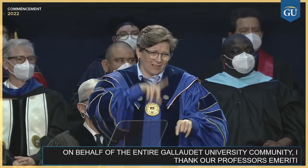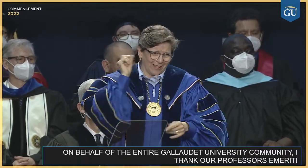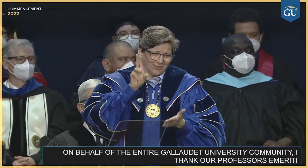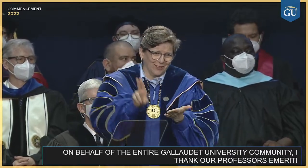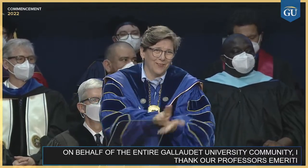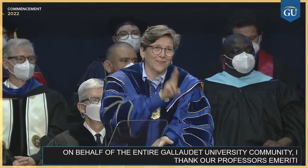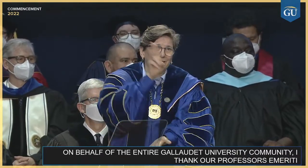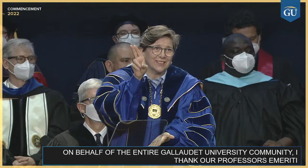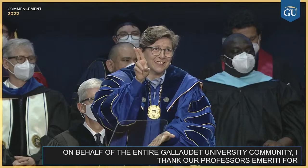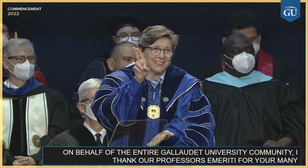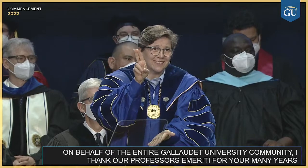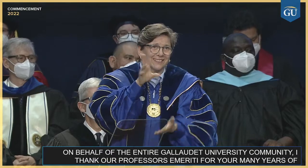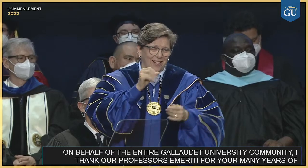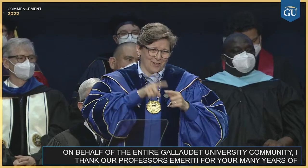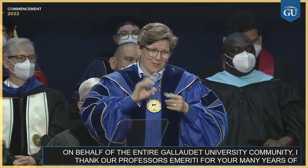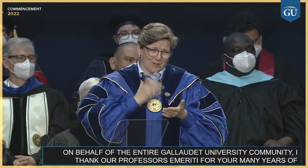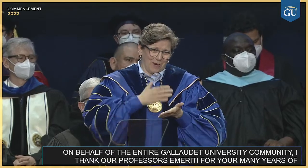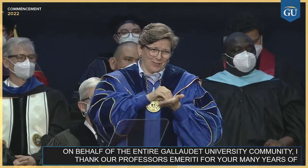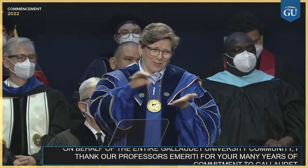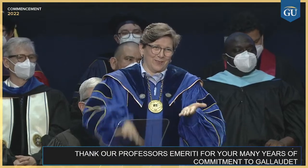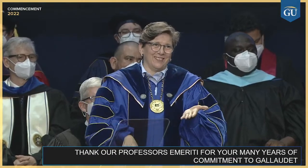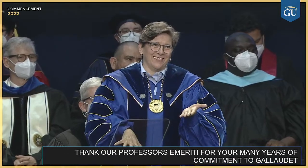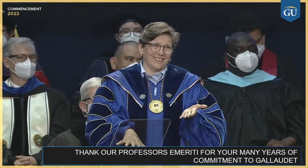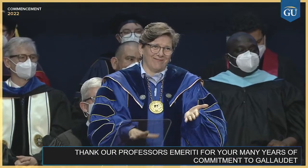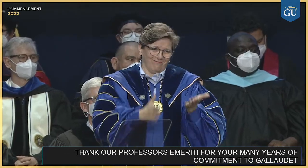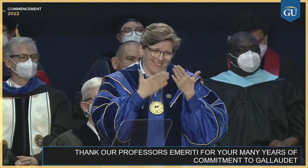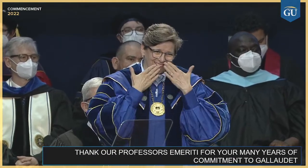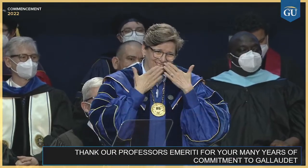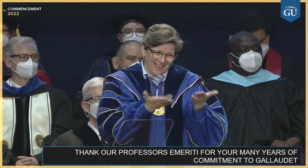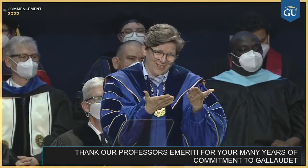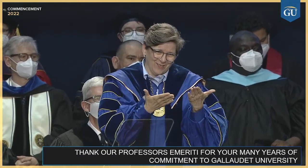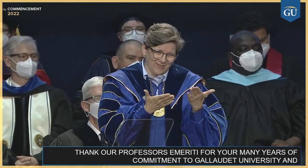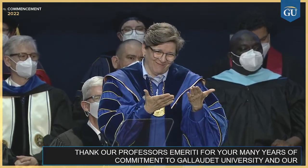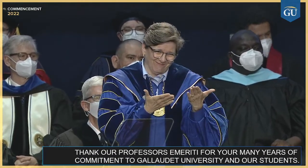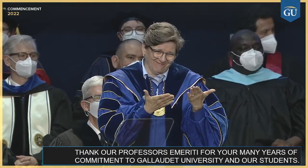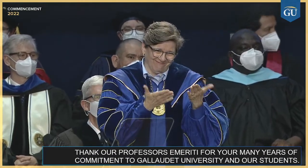commitment to Gallaudet University and to our students. Thank you again.